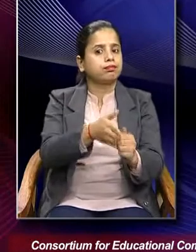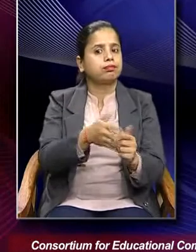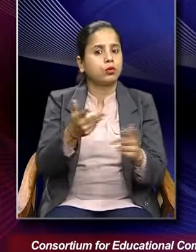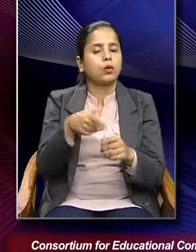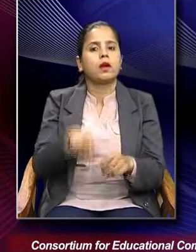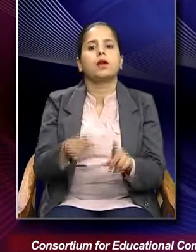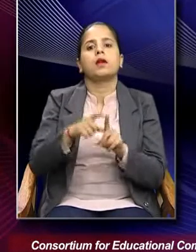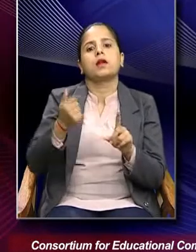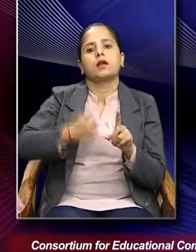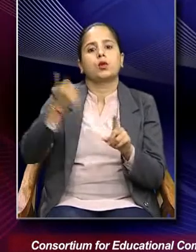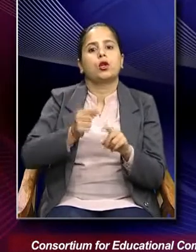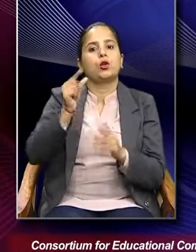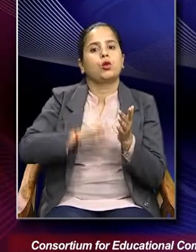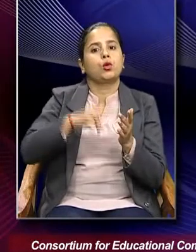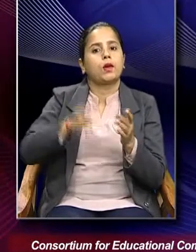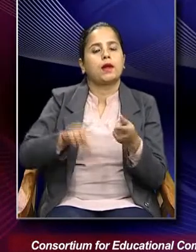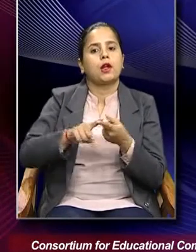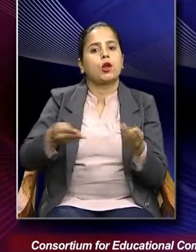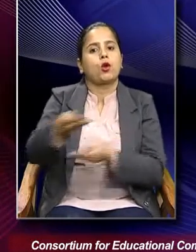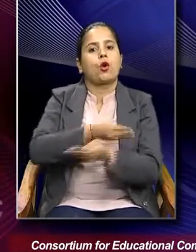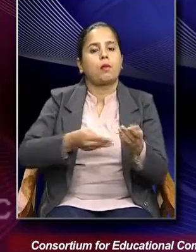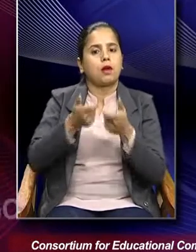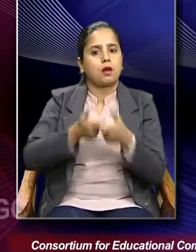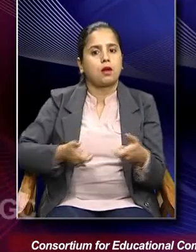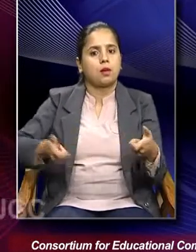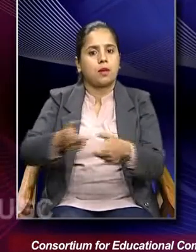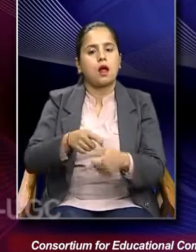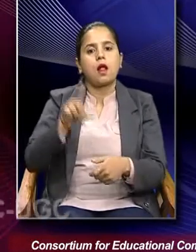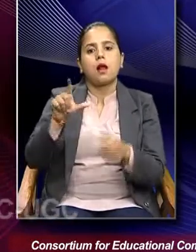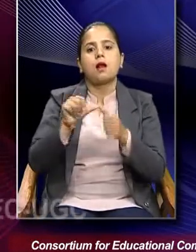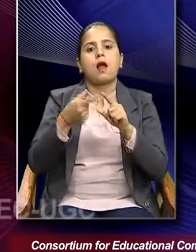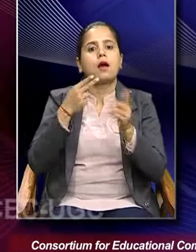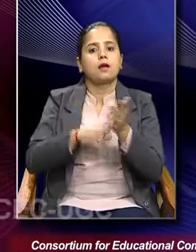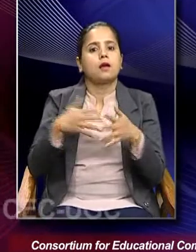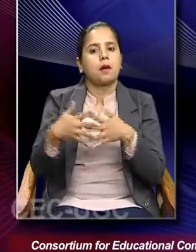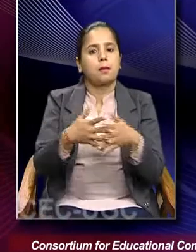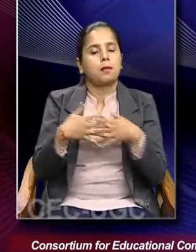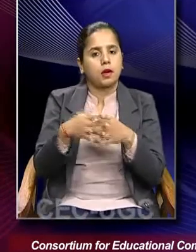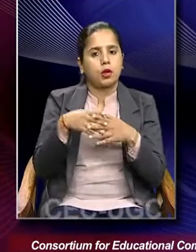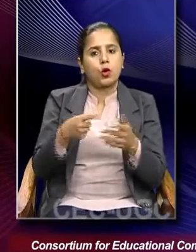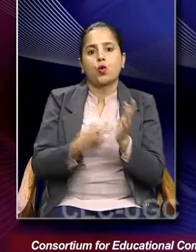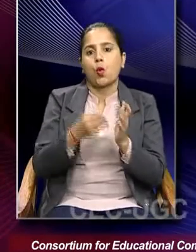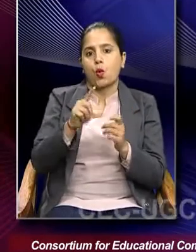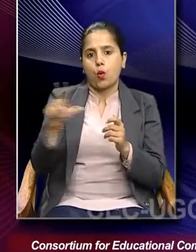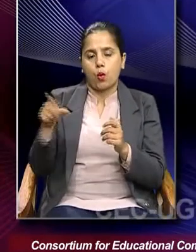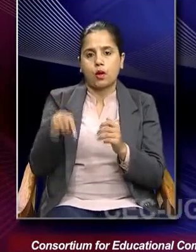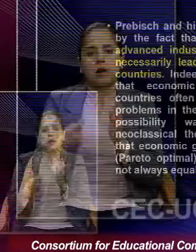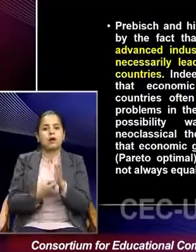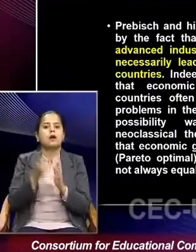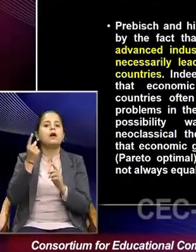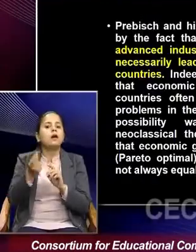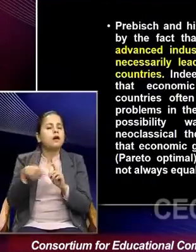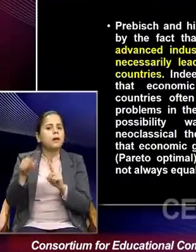director of United Nations Economic Commission for Latin America, Raul Prebisch. Prebisch and